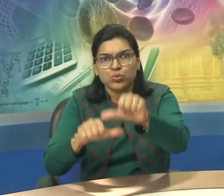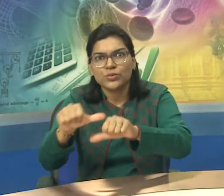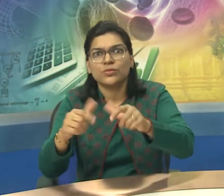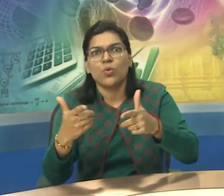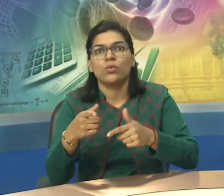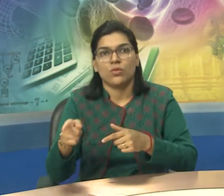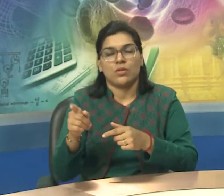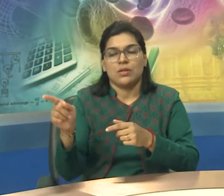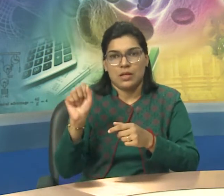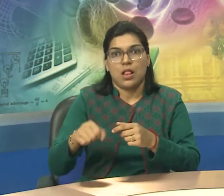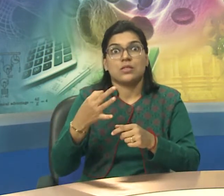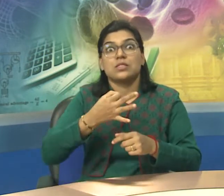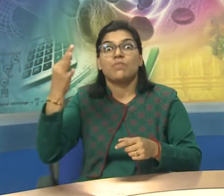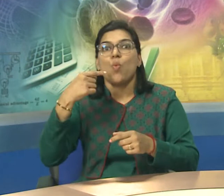offshoring of